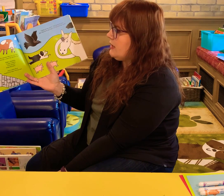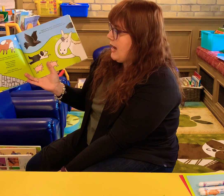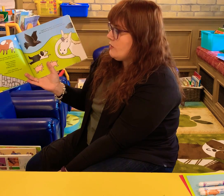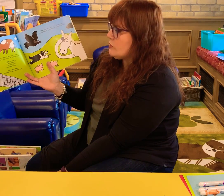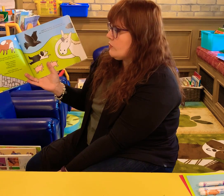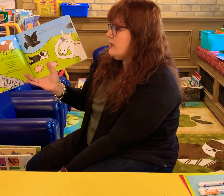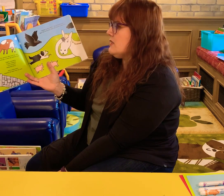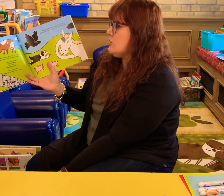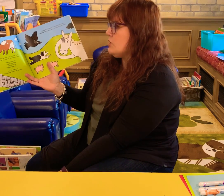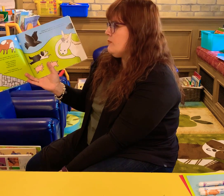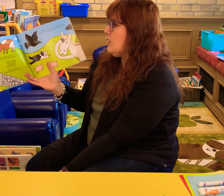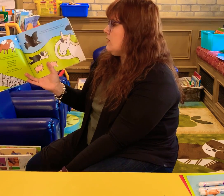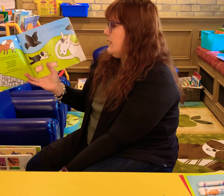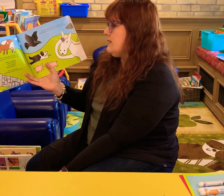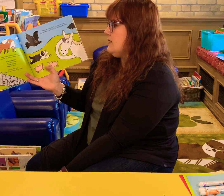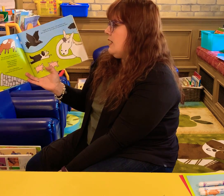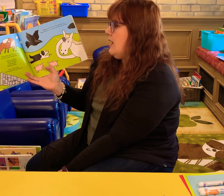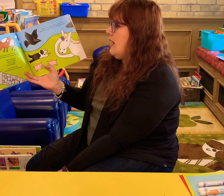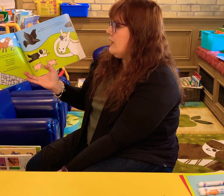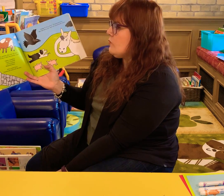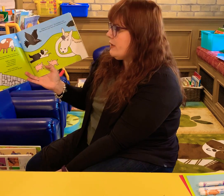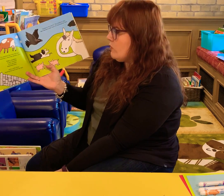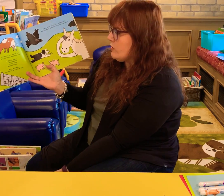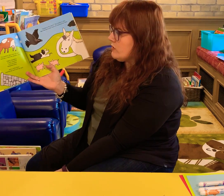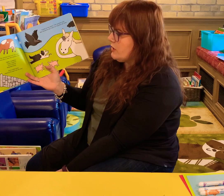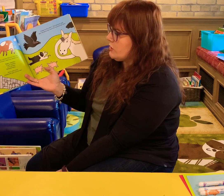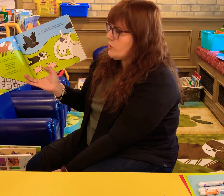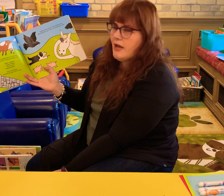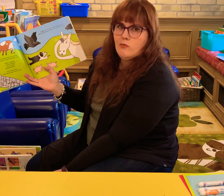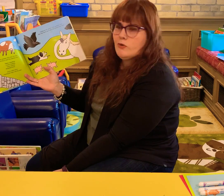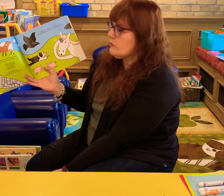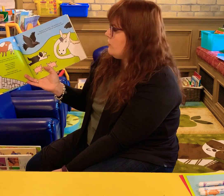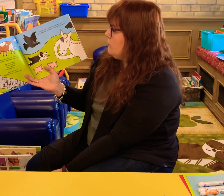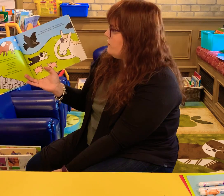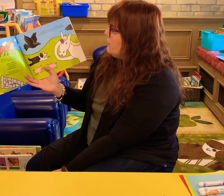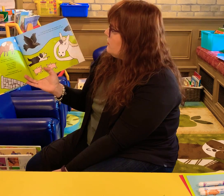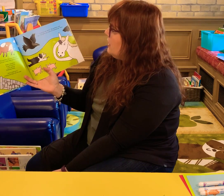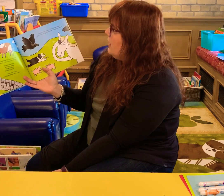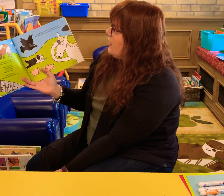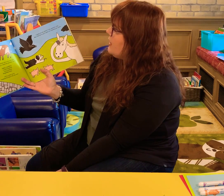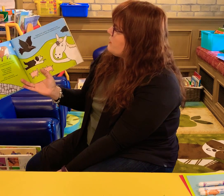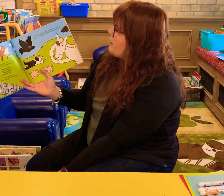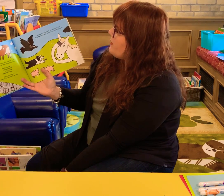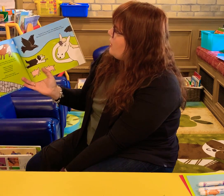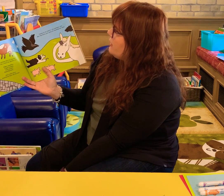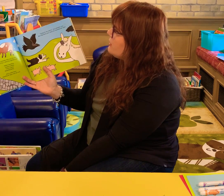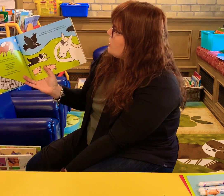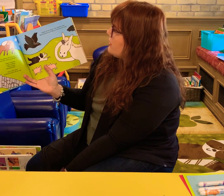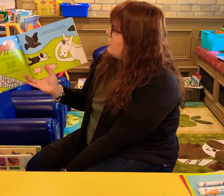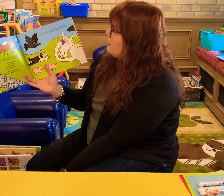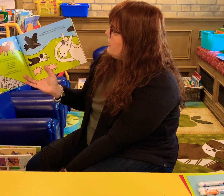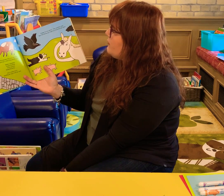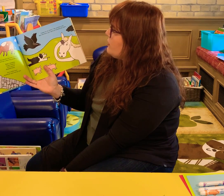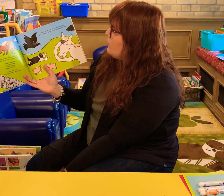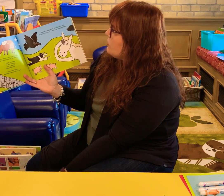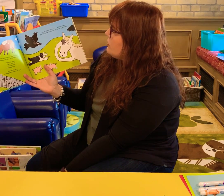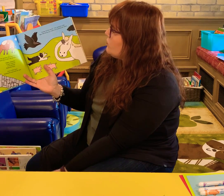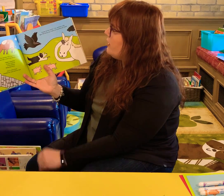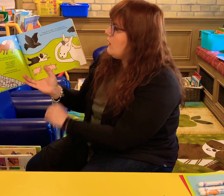cows grazing, sheepdog lazing, and a white horse touching her head with her hoof. Come to my party, the jackdaw said, but the horse just went on